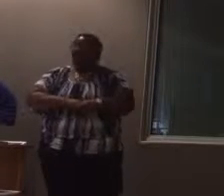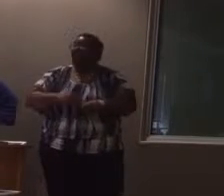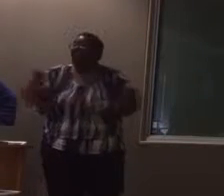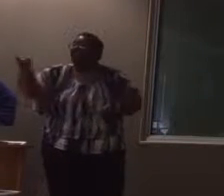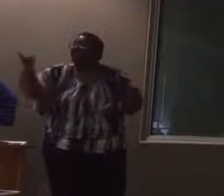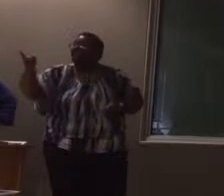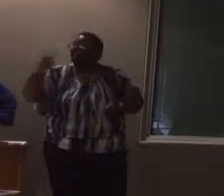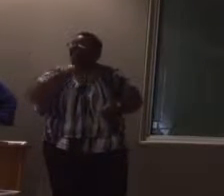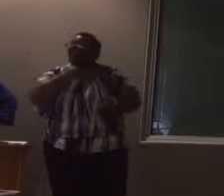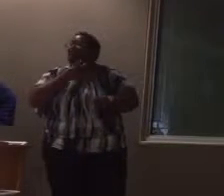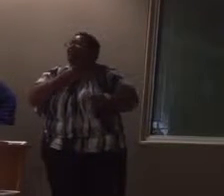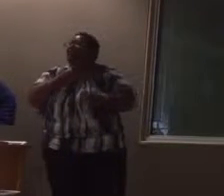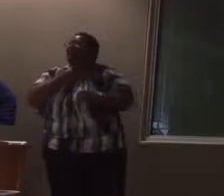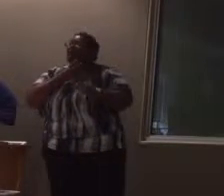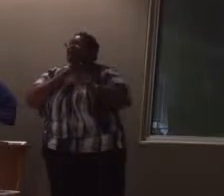need interpreters at all?